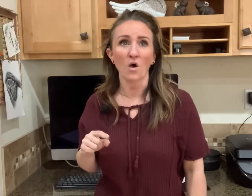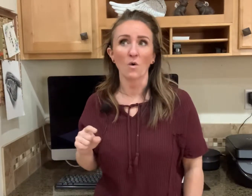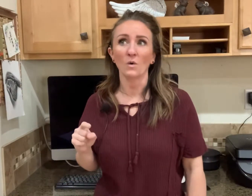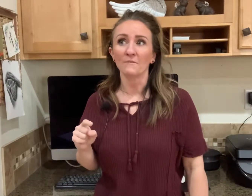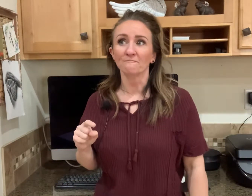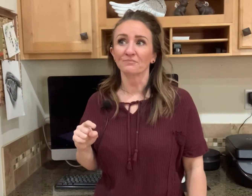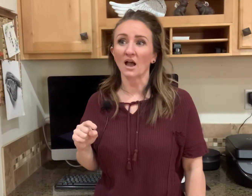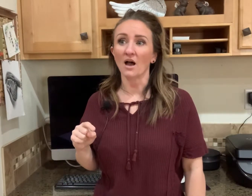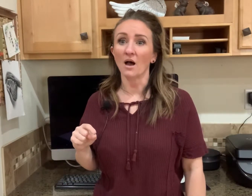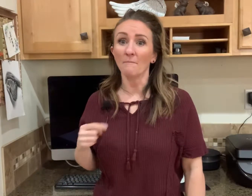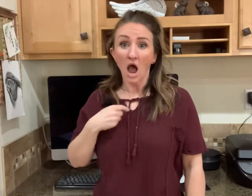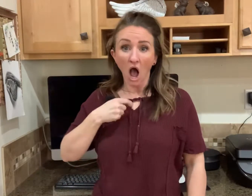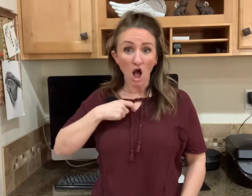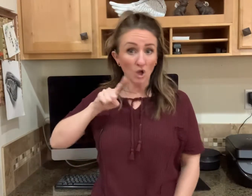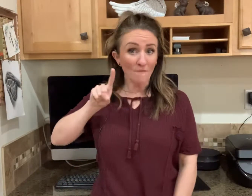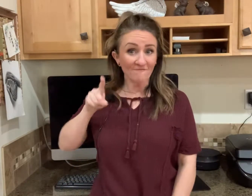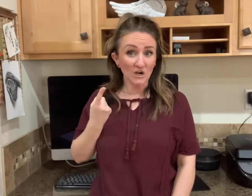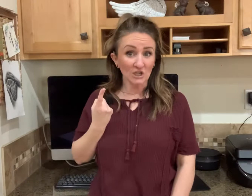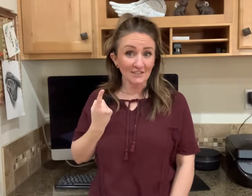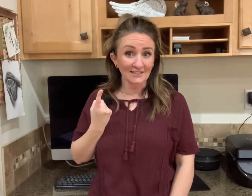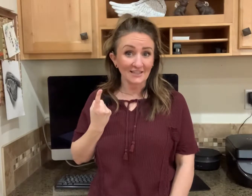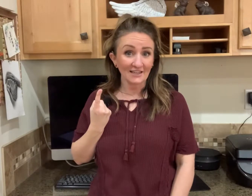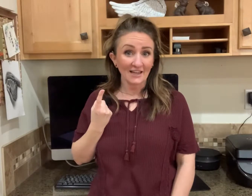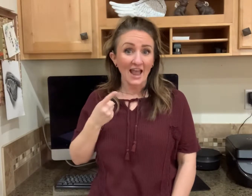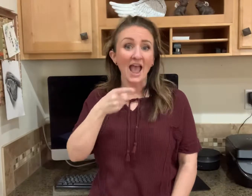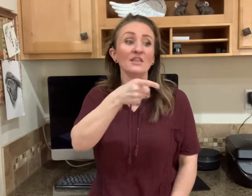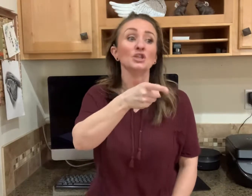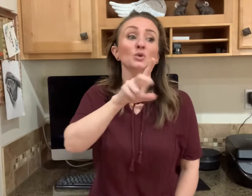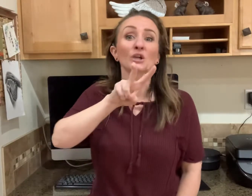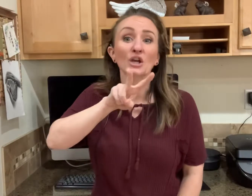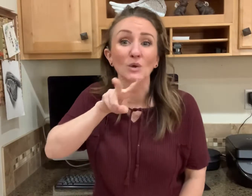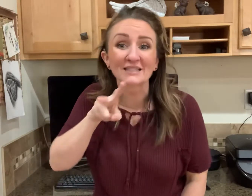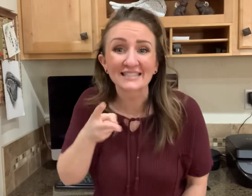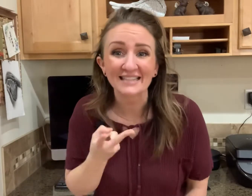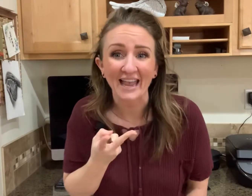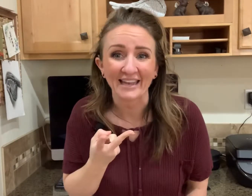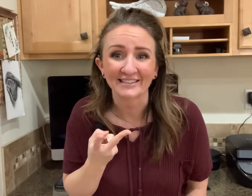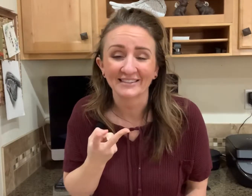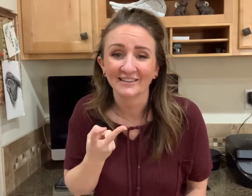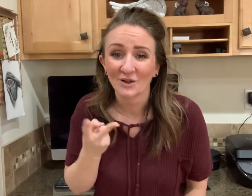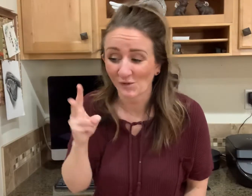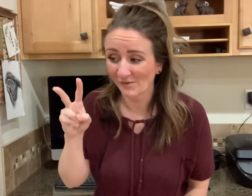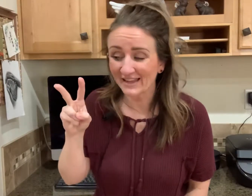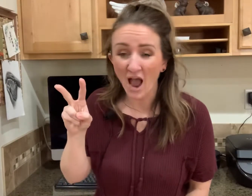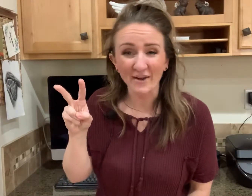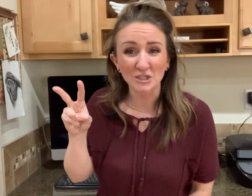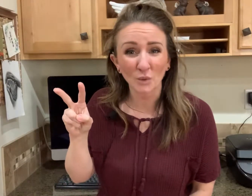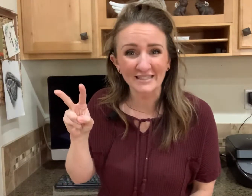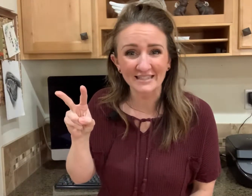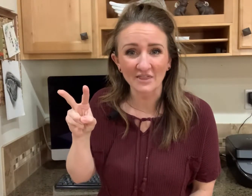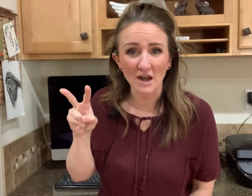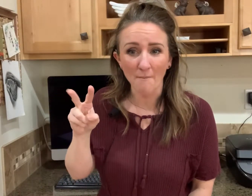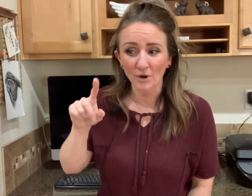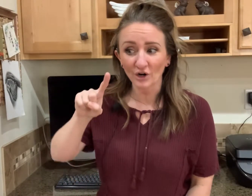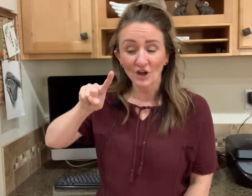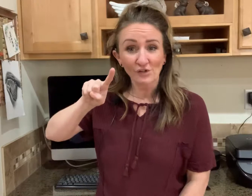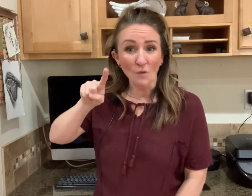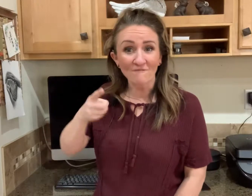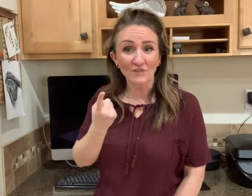So I'll go first, and then you can go second. So see how I twisted the number? So